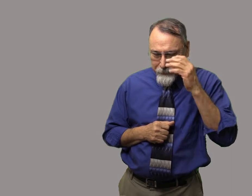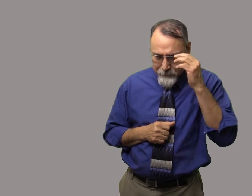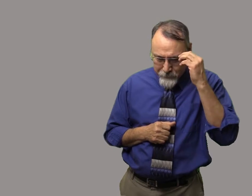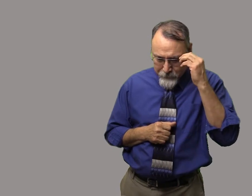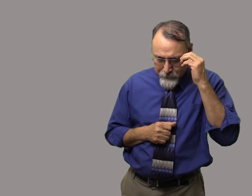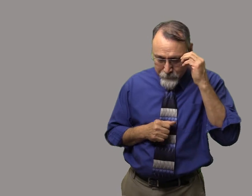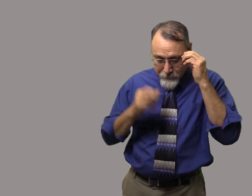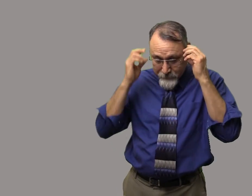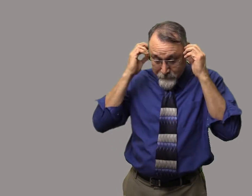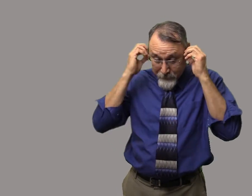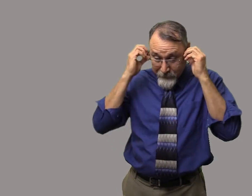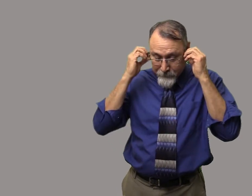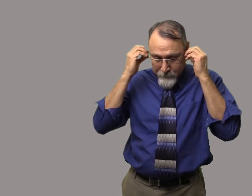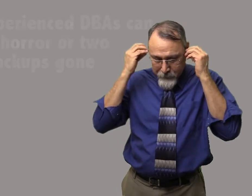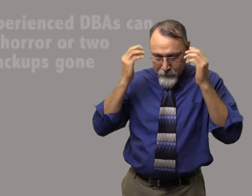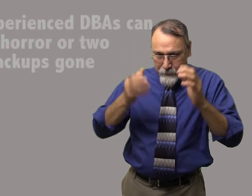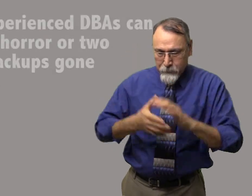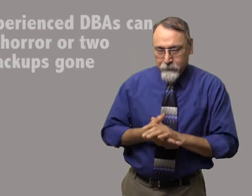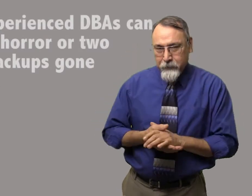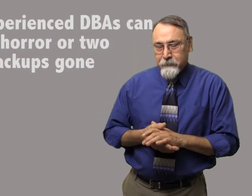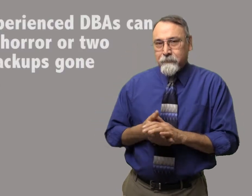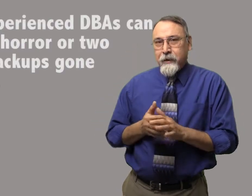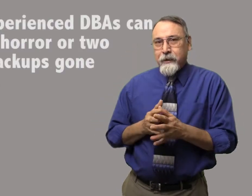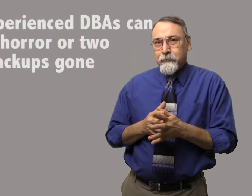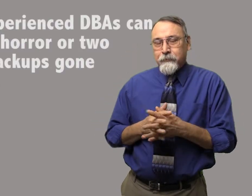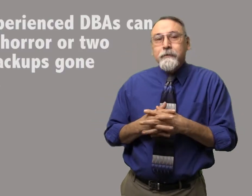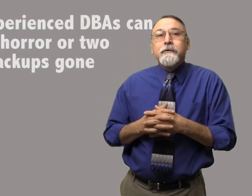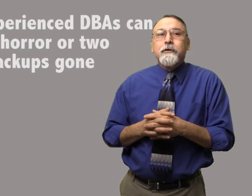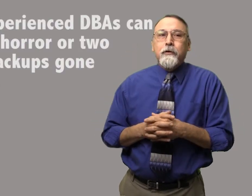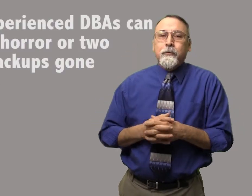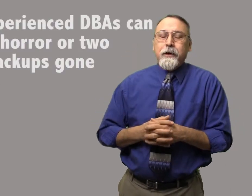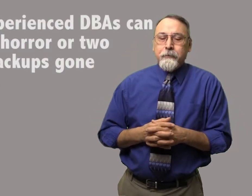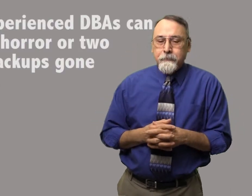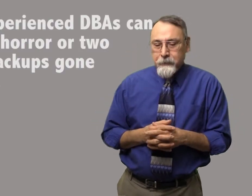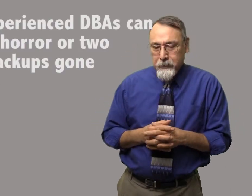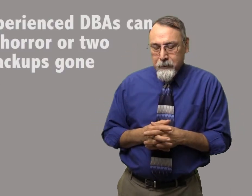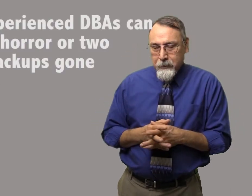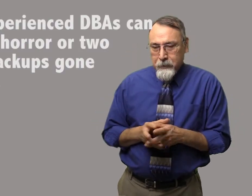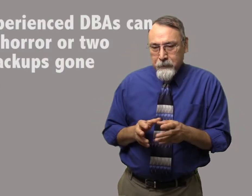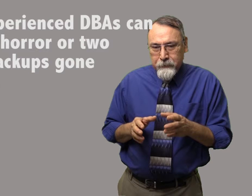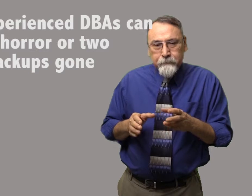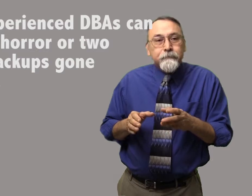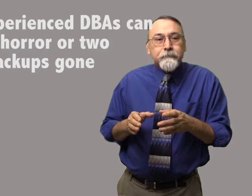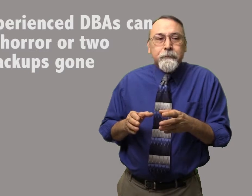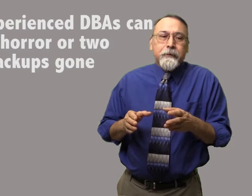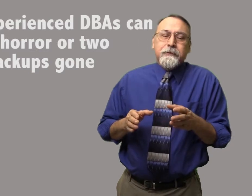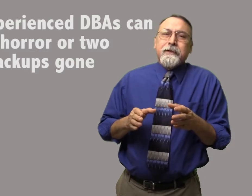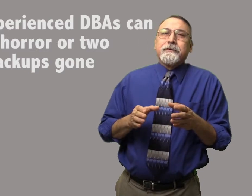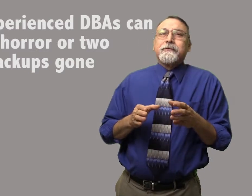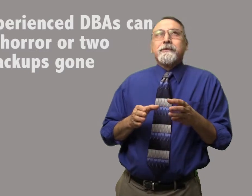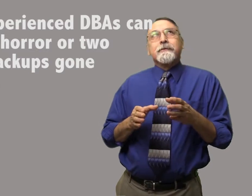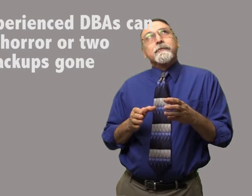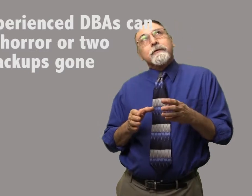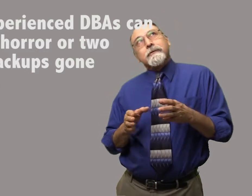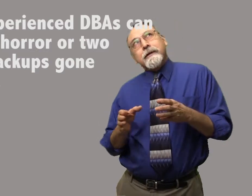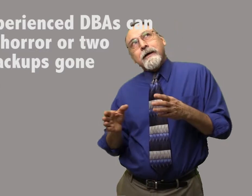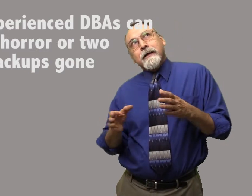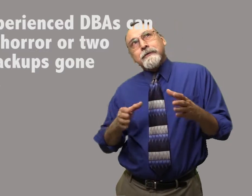get some backup. We need for you to get some files." No problem. And once again, this is one of those